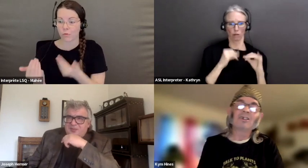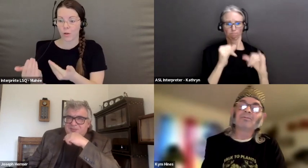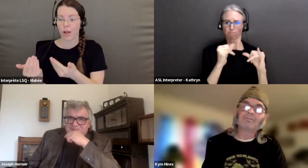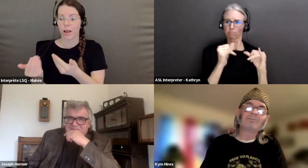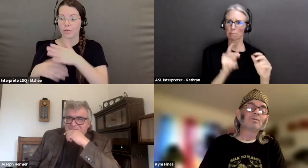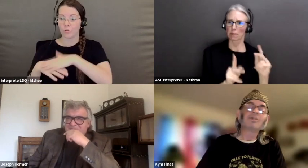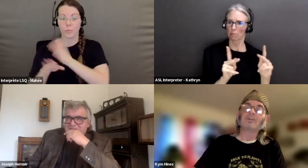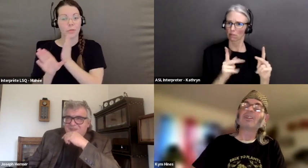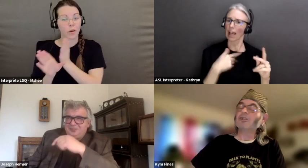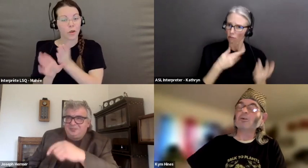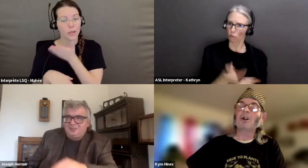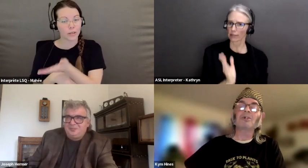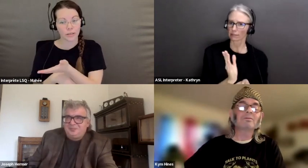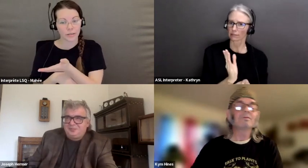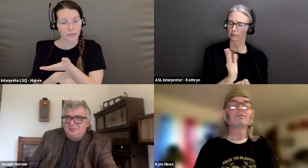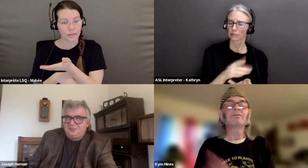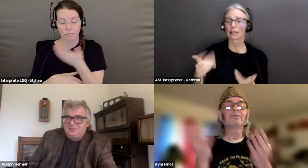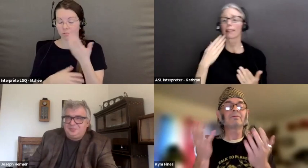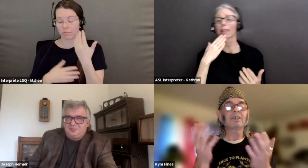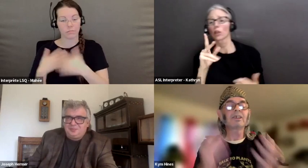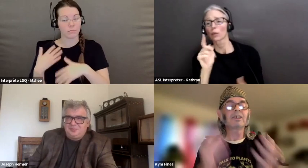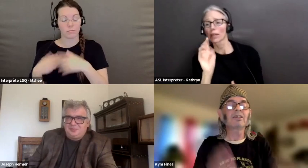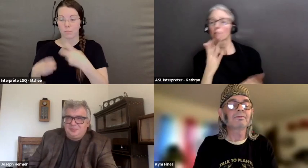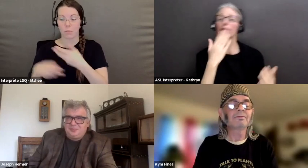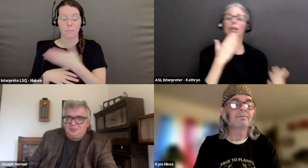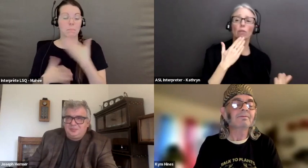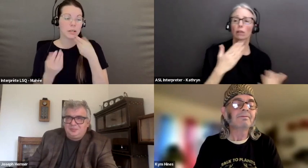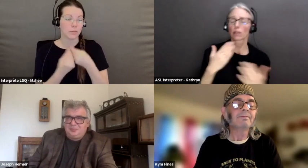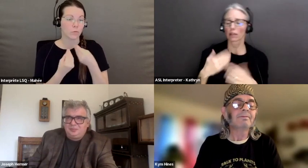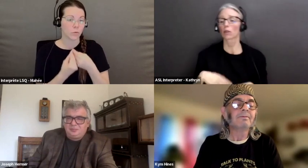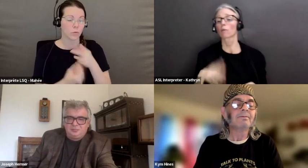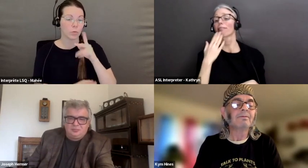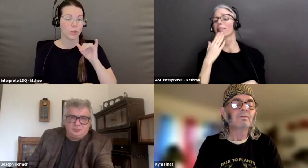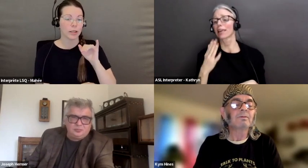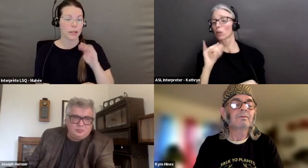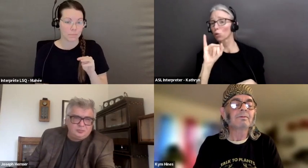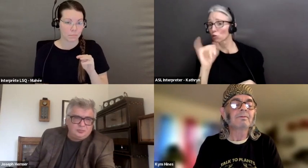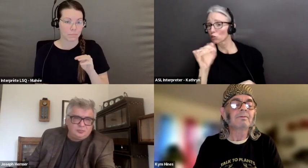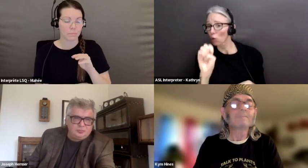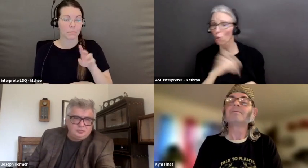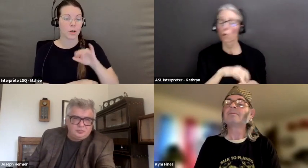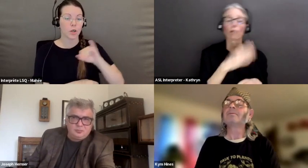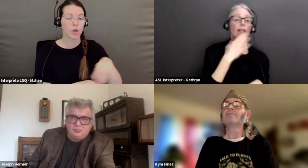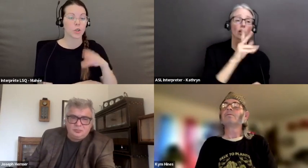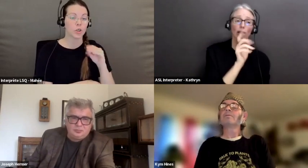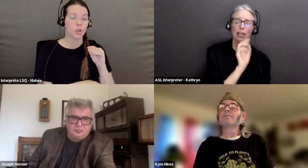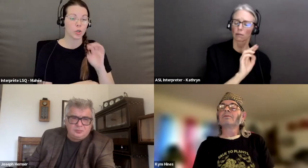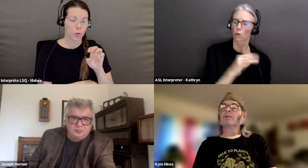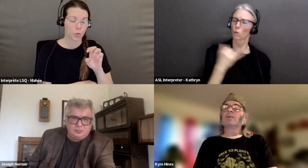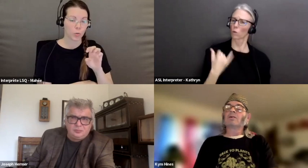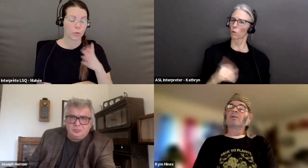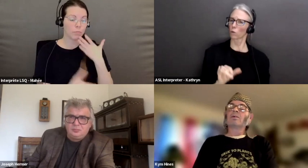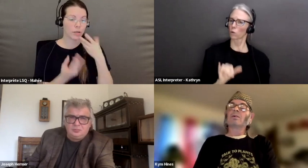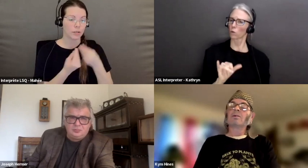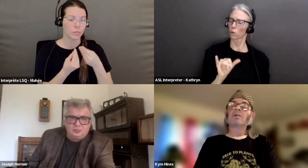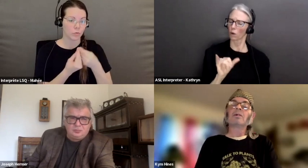Kim. Thanks so much, Kim. Thanks, Joe. Thanks, Kim, for also really giving an intimate